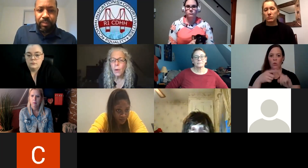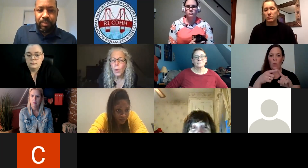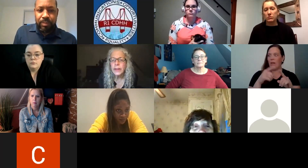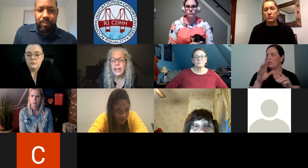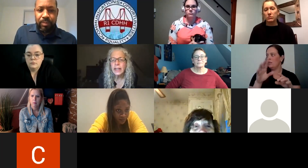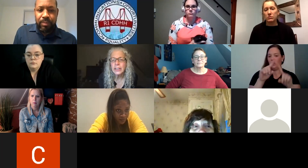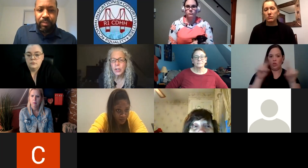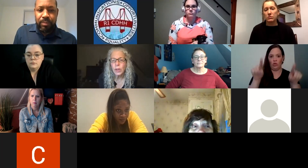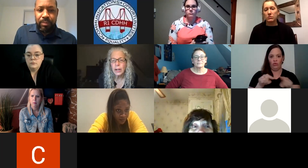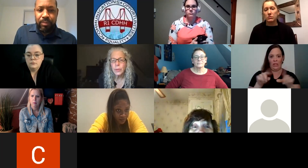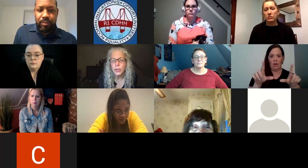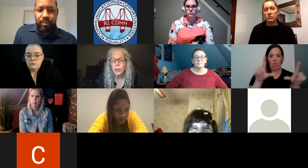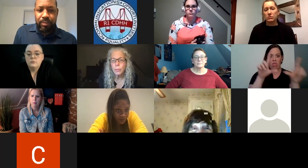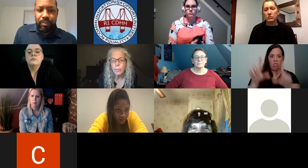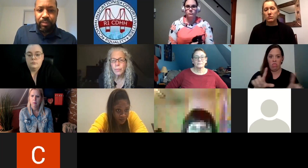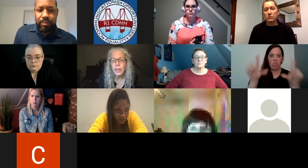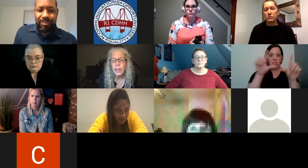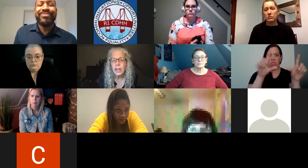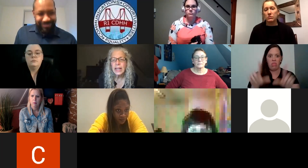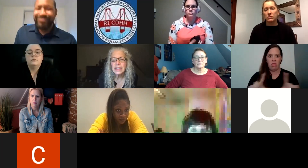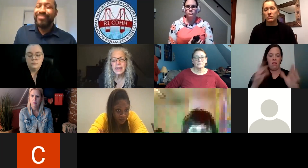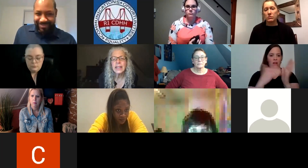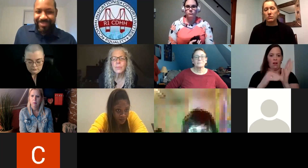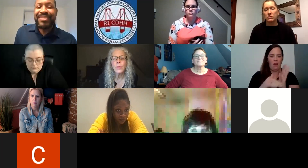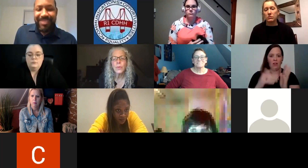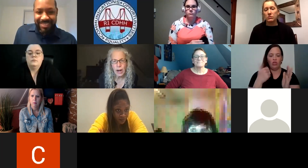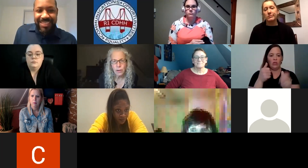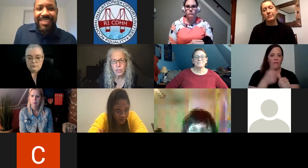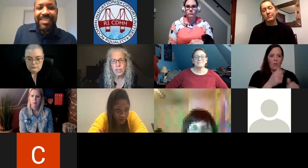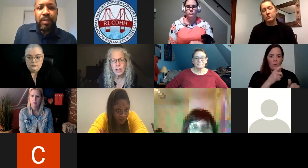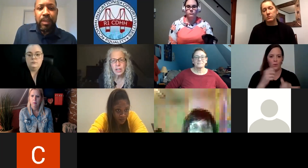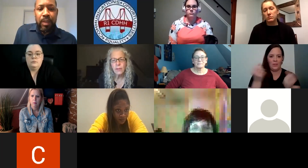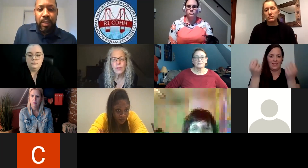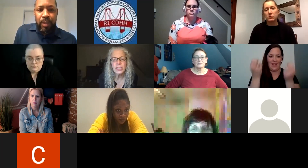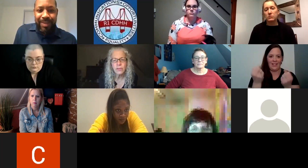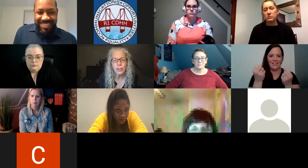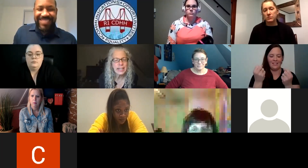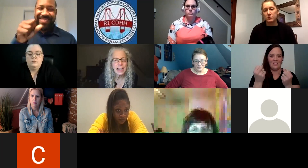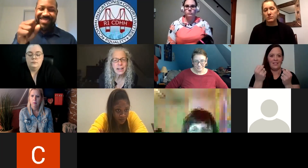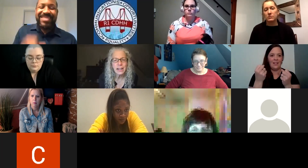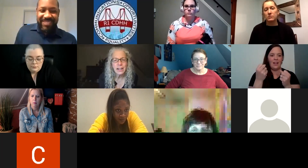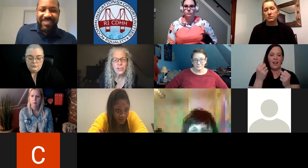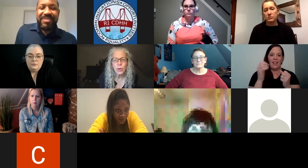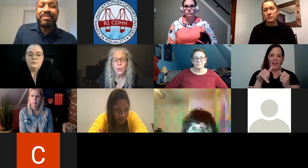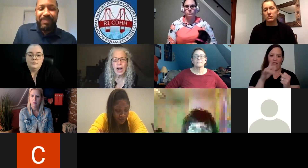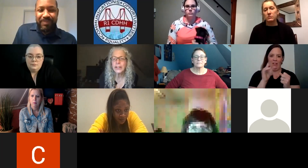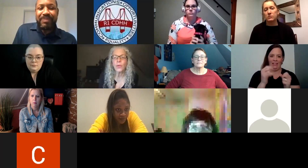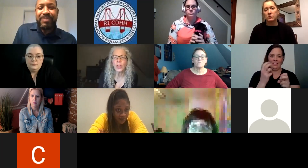one thing that I don't like with Zoom is that things move around and reset. So I don't know